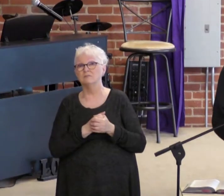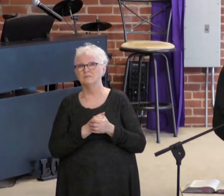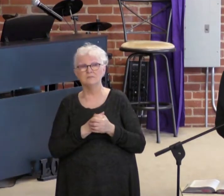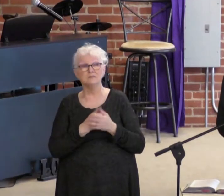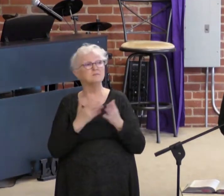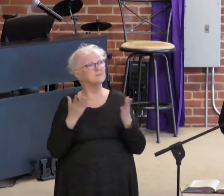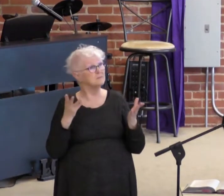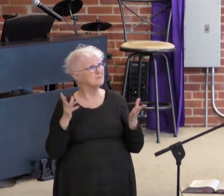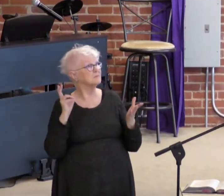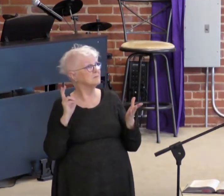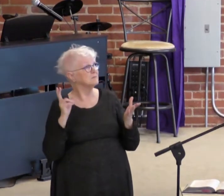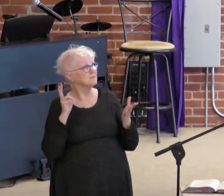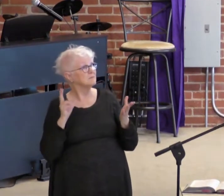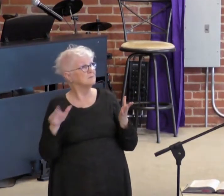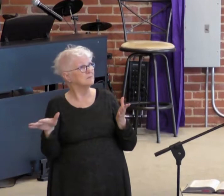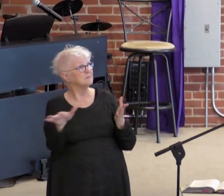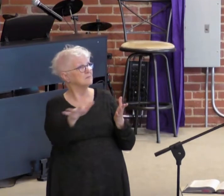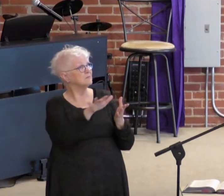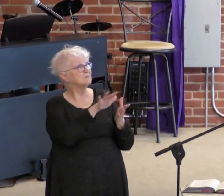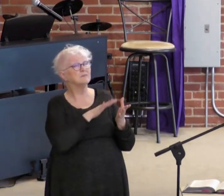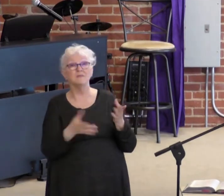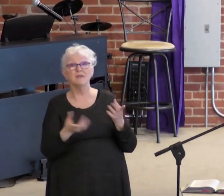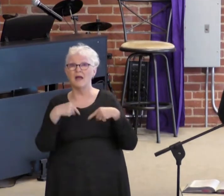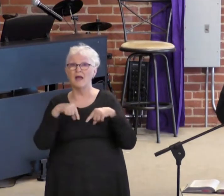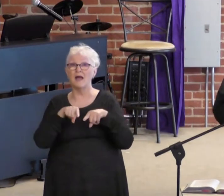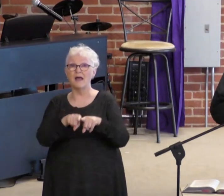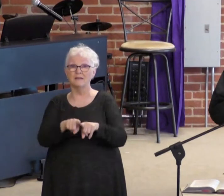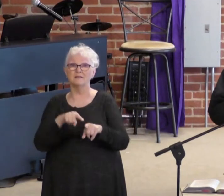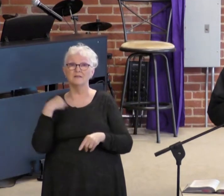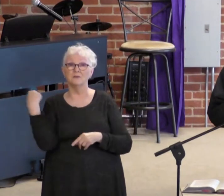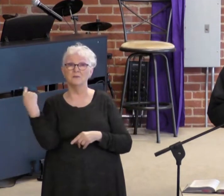Thank you. I heard it all over the house. As we